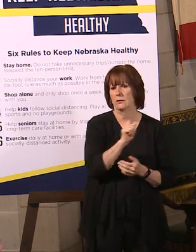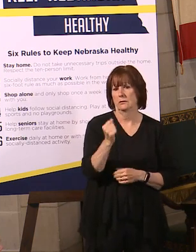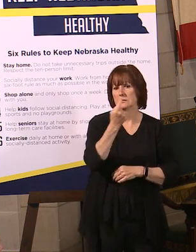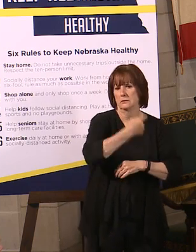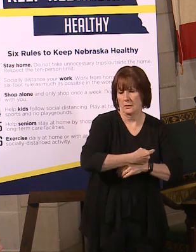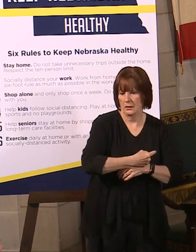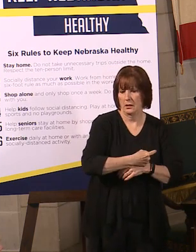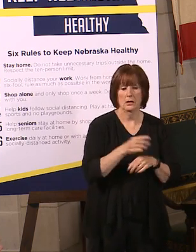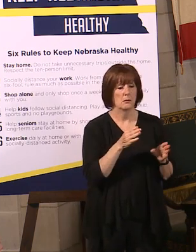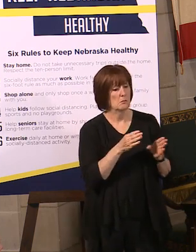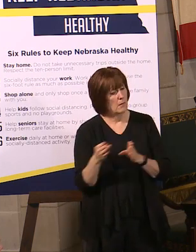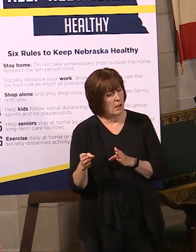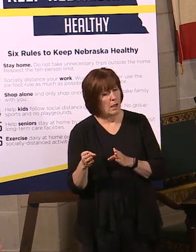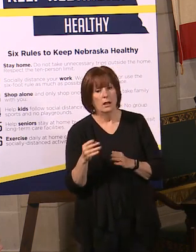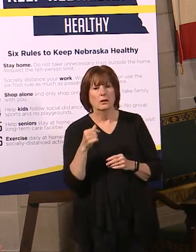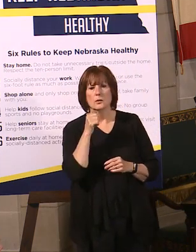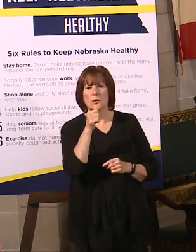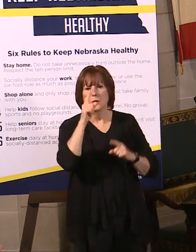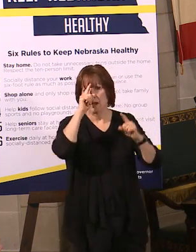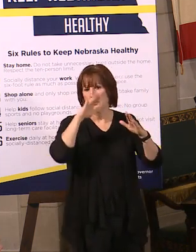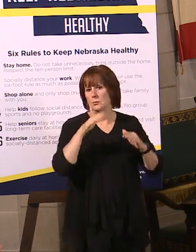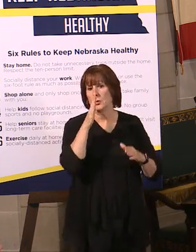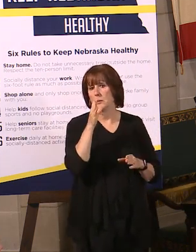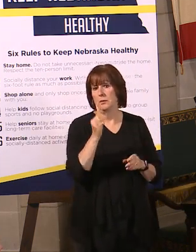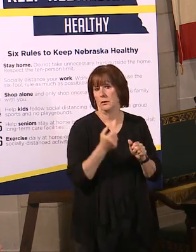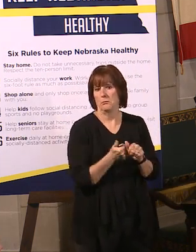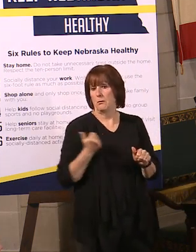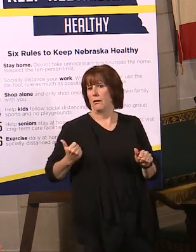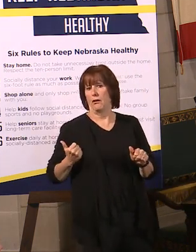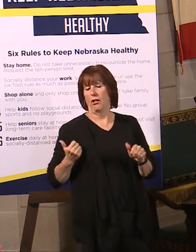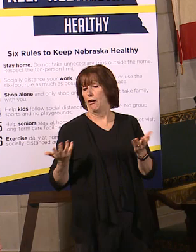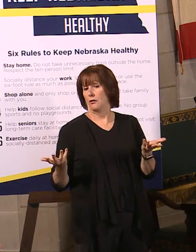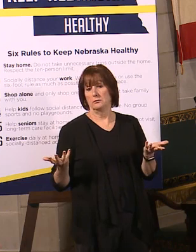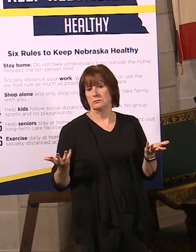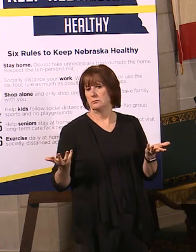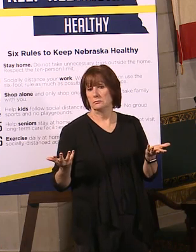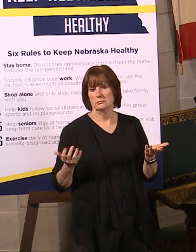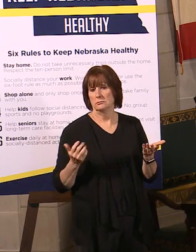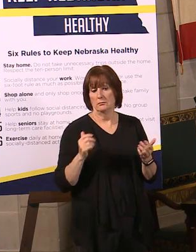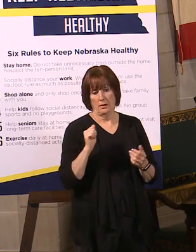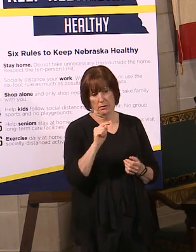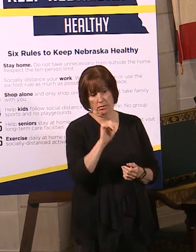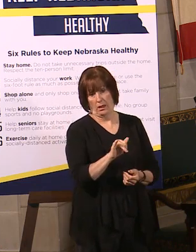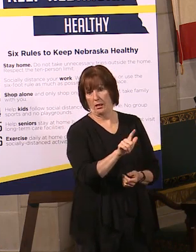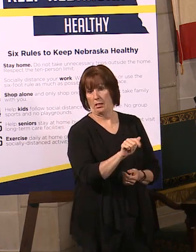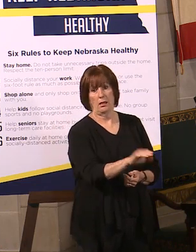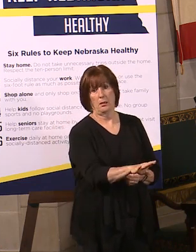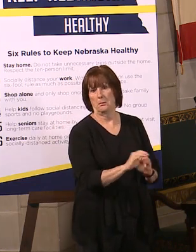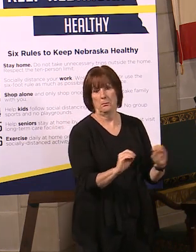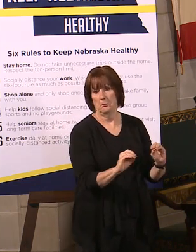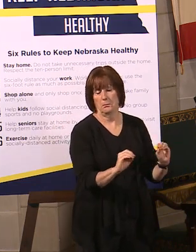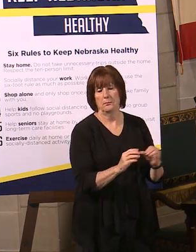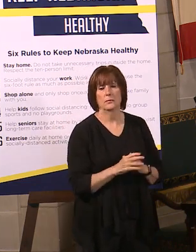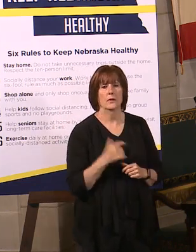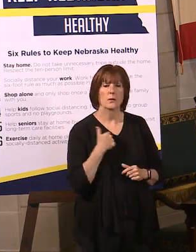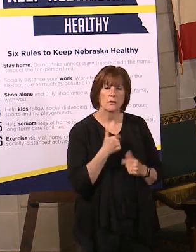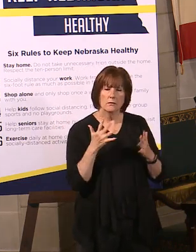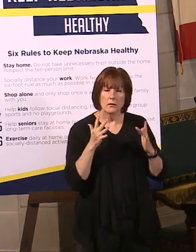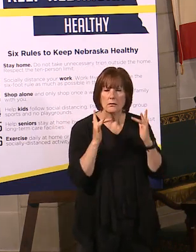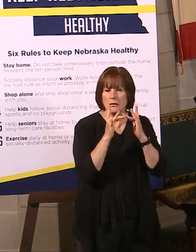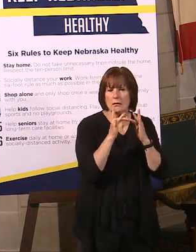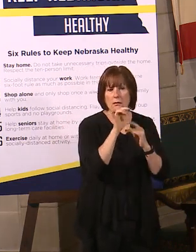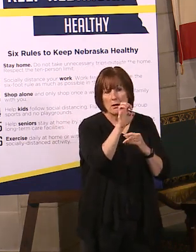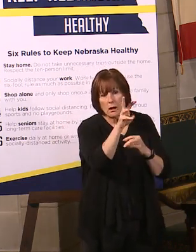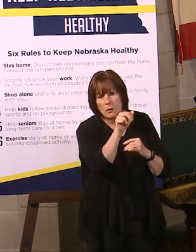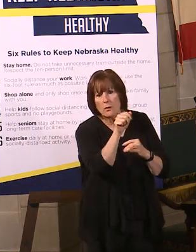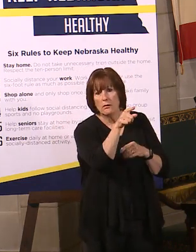that 3,000 tests per day, we do not anticipate that there will be a backlog at that center. And certainly, we've been in contact with Iowa